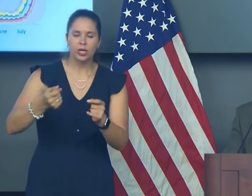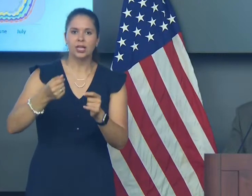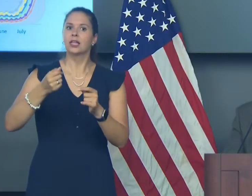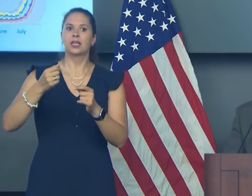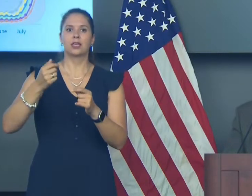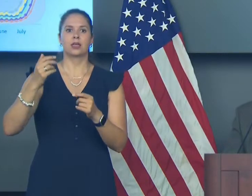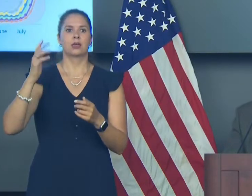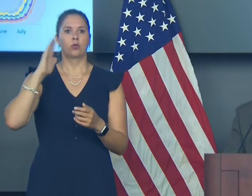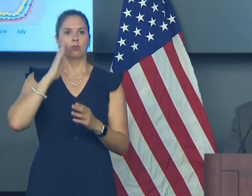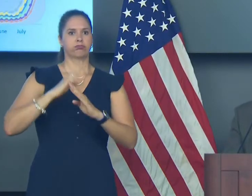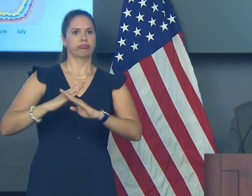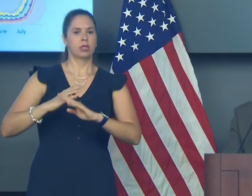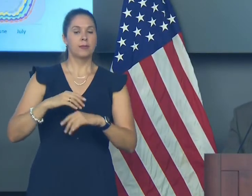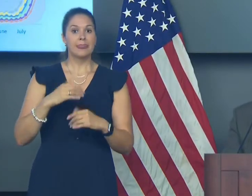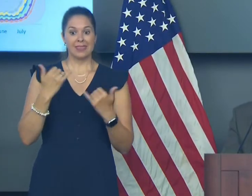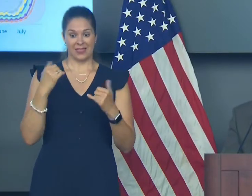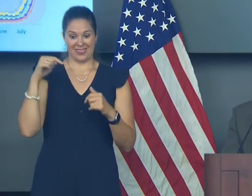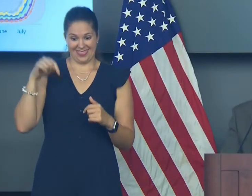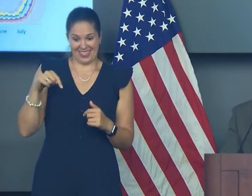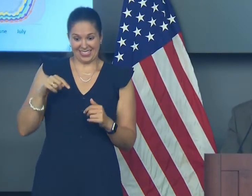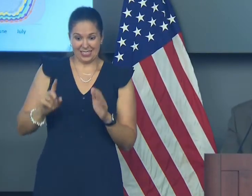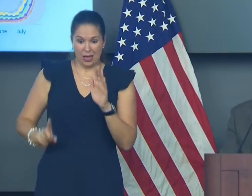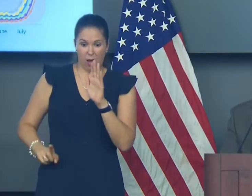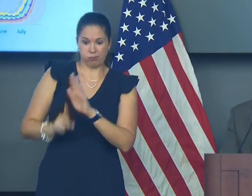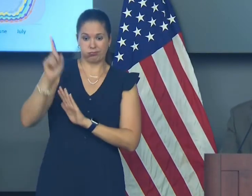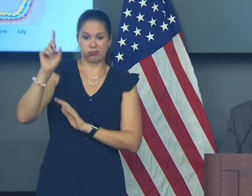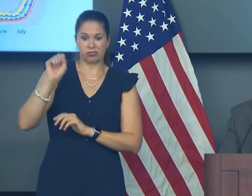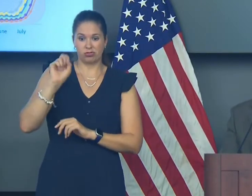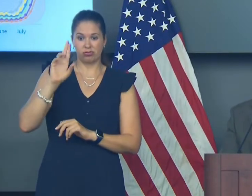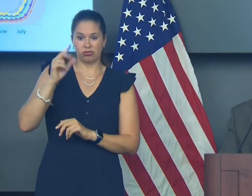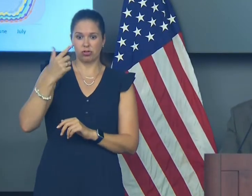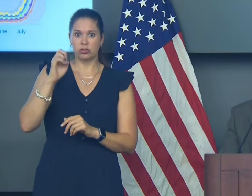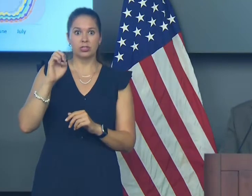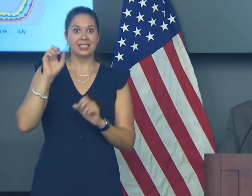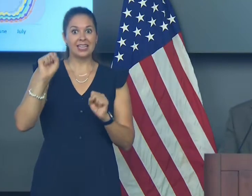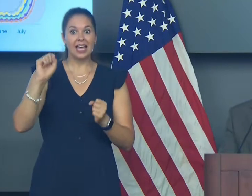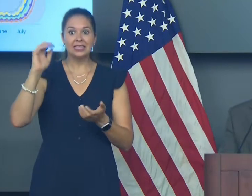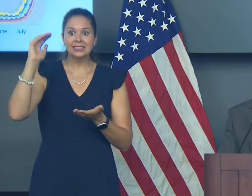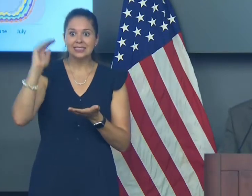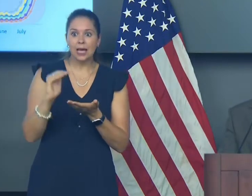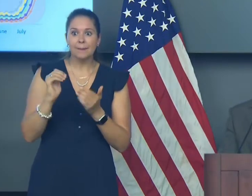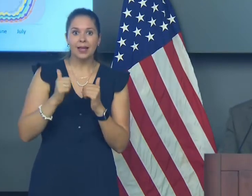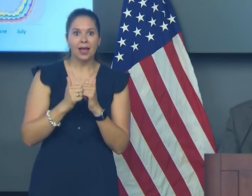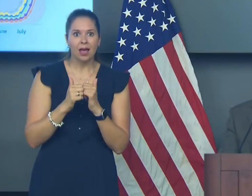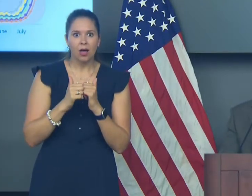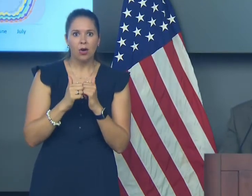But right now, this surge can only be dampened by wearing a simple